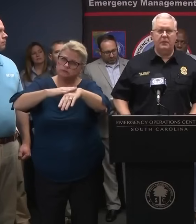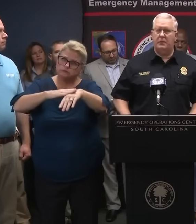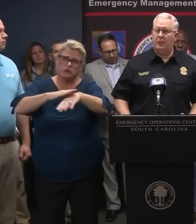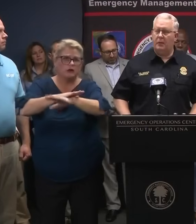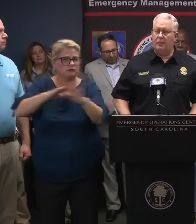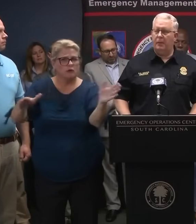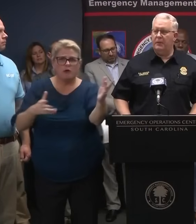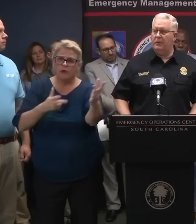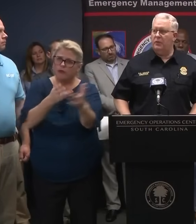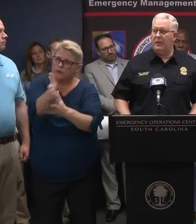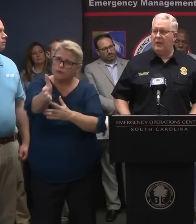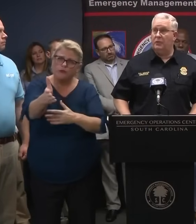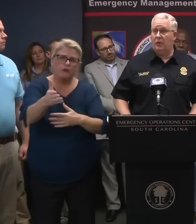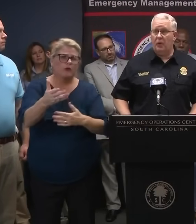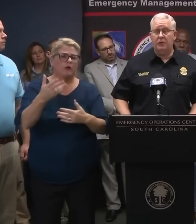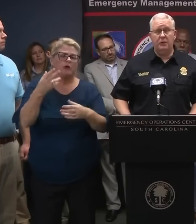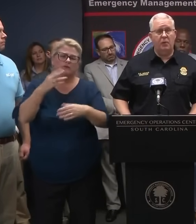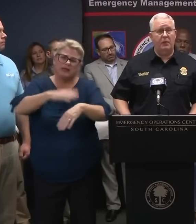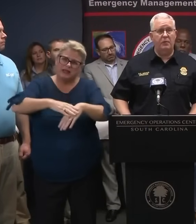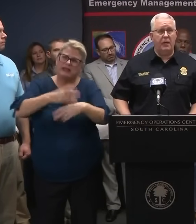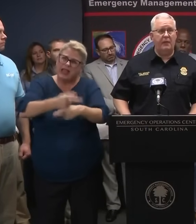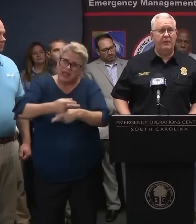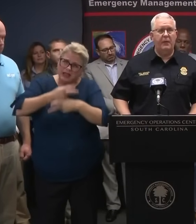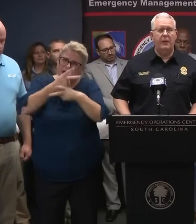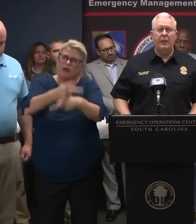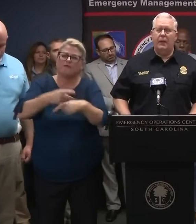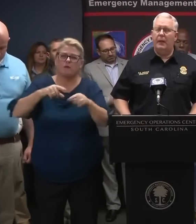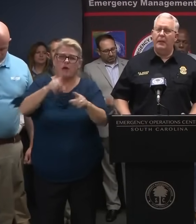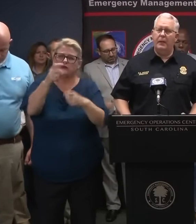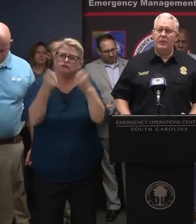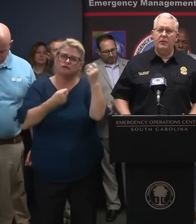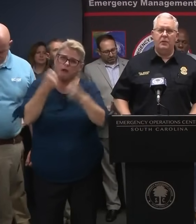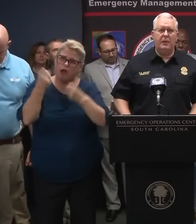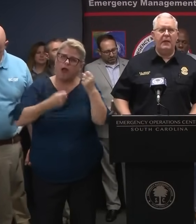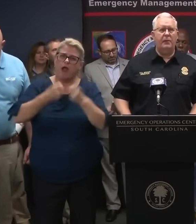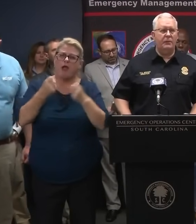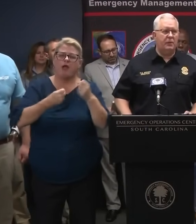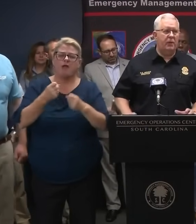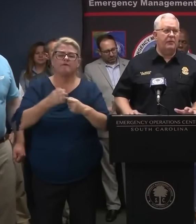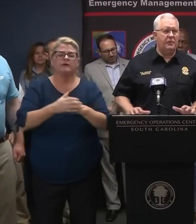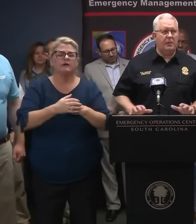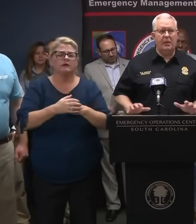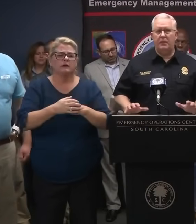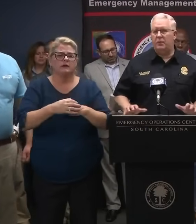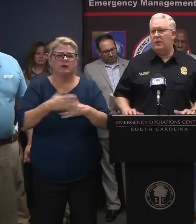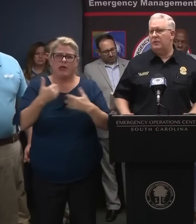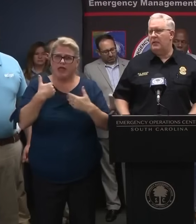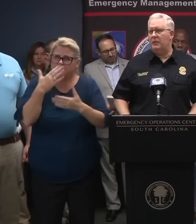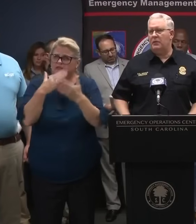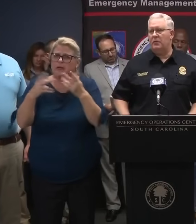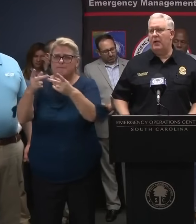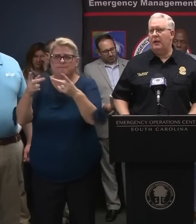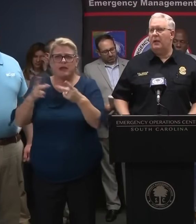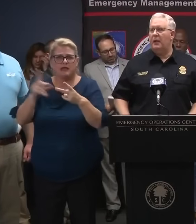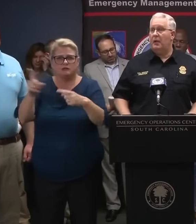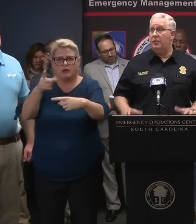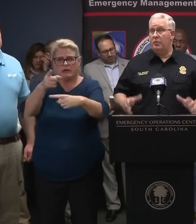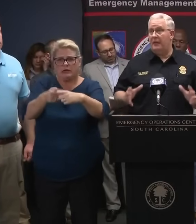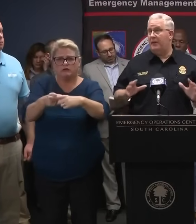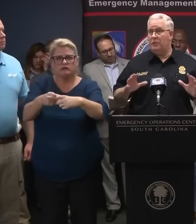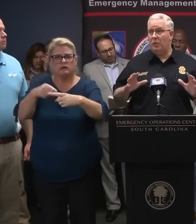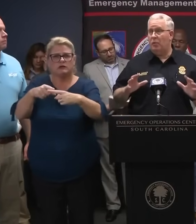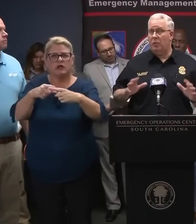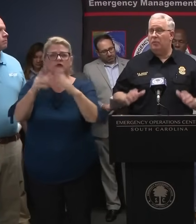those things. Please use extra caution while you're driving. In addition to that, we still have some areas where intersections are not